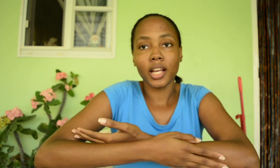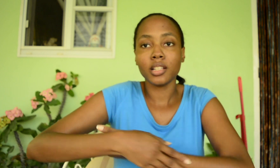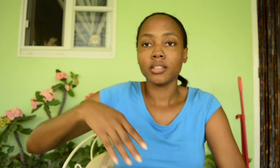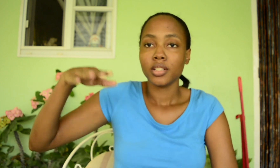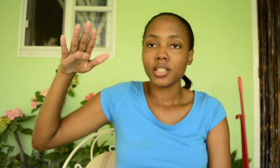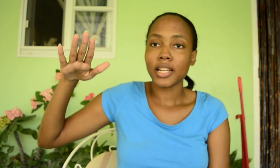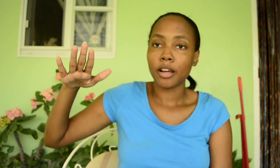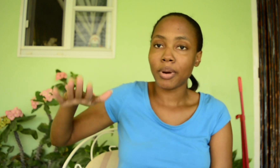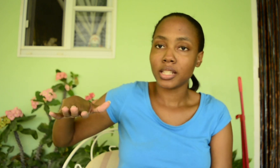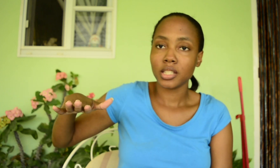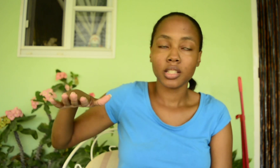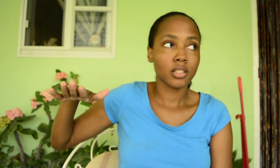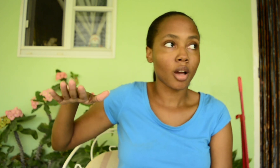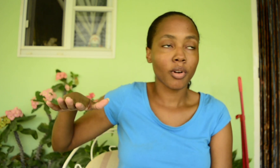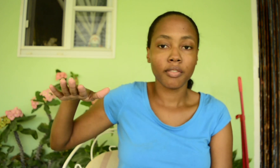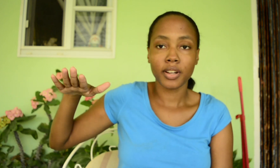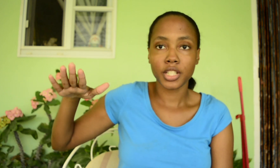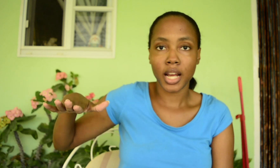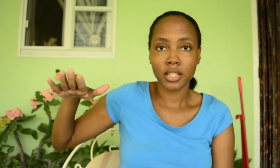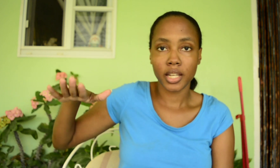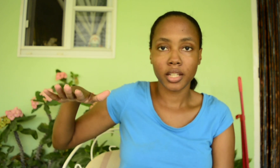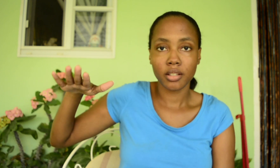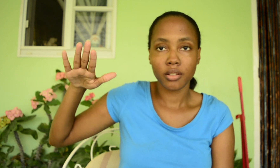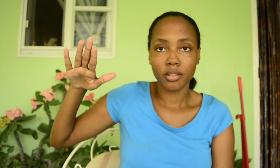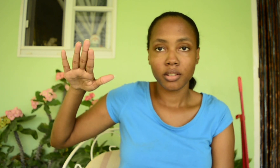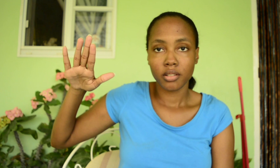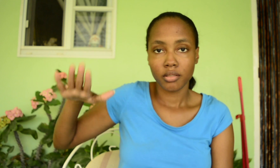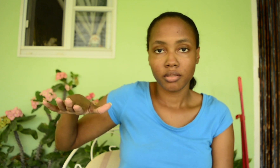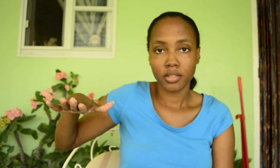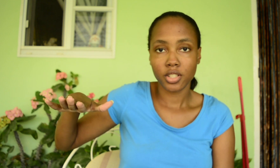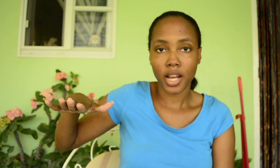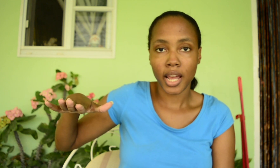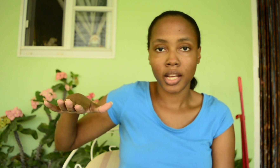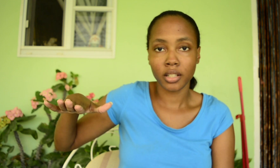Child, it's like patting the top of a child's head. Child.